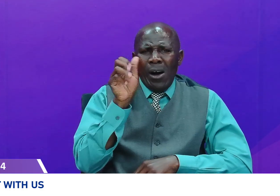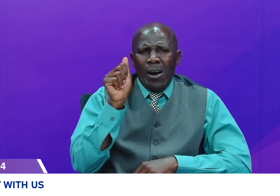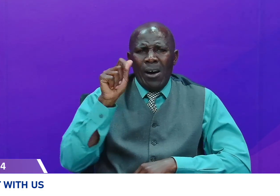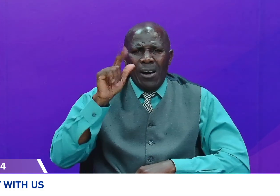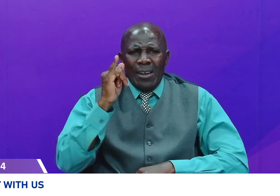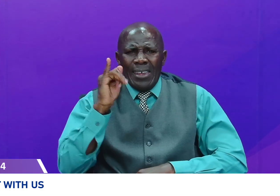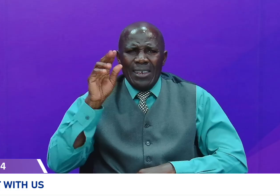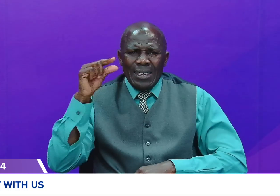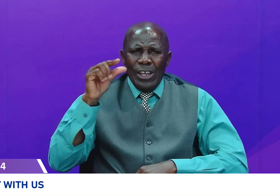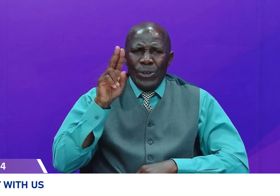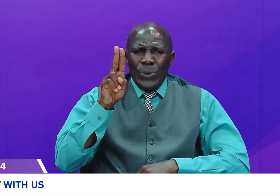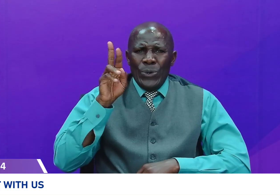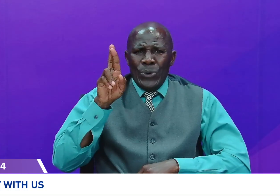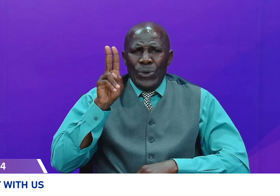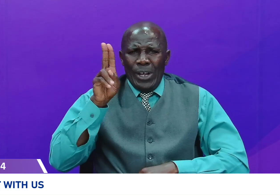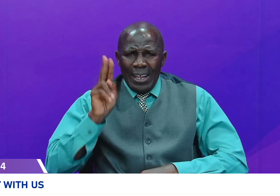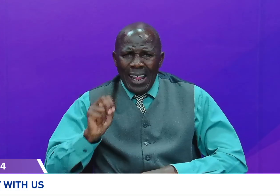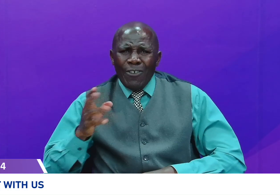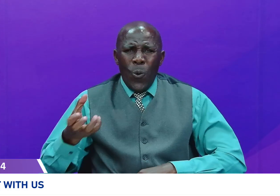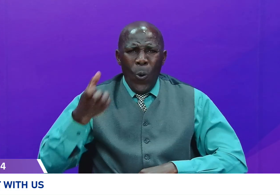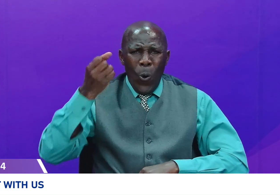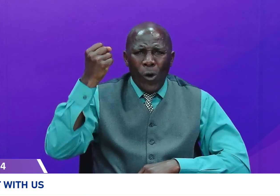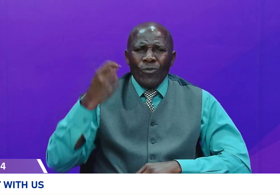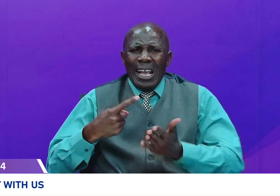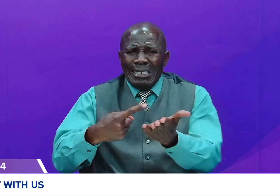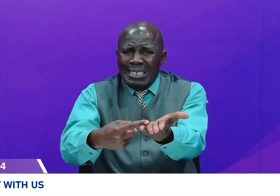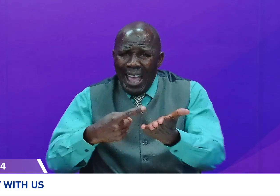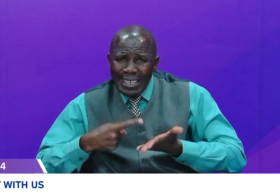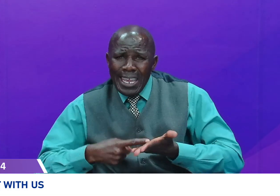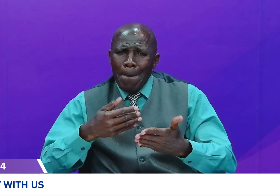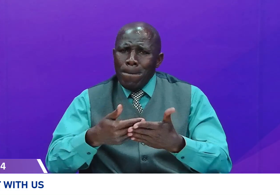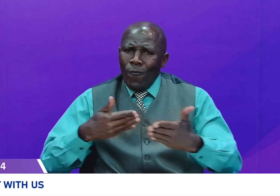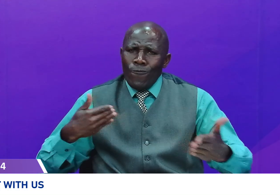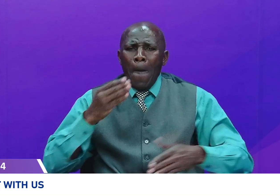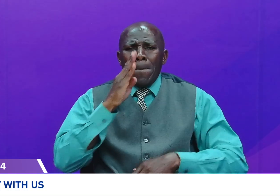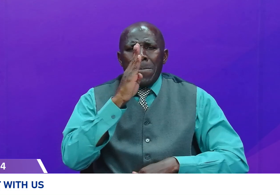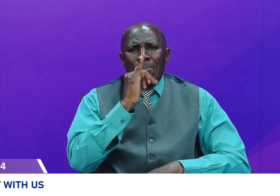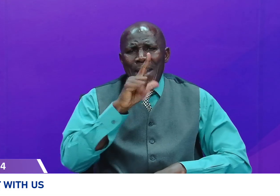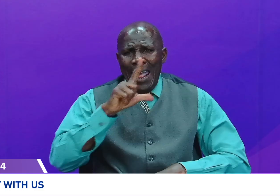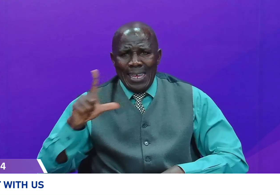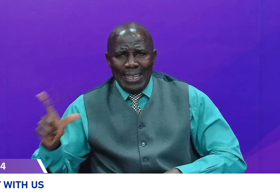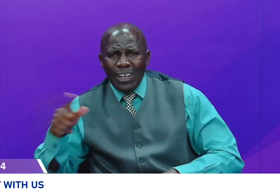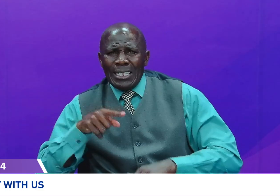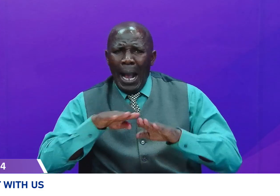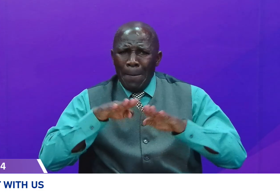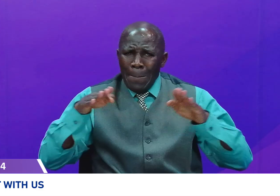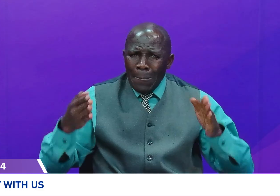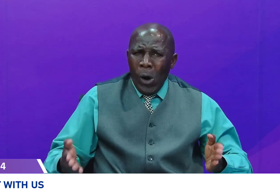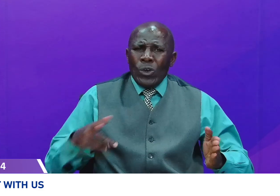government failed to involve stakeholders and urged Governor Anne Waiguru to